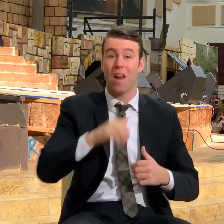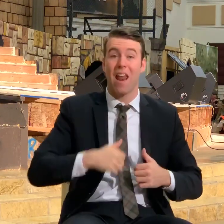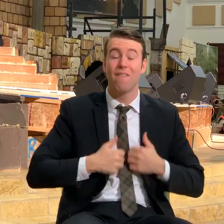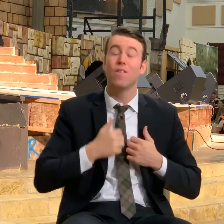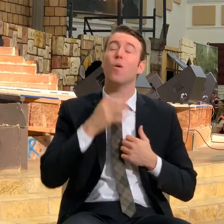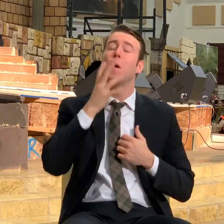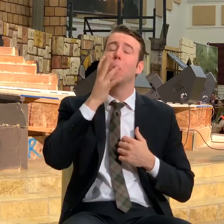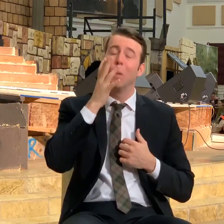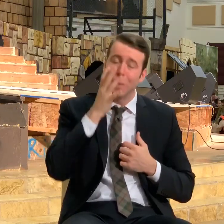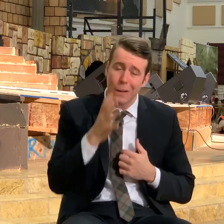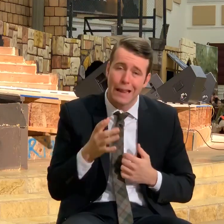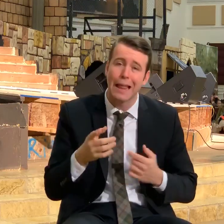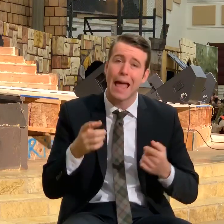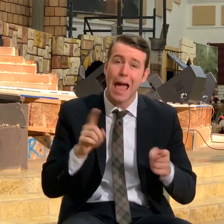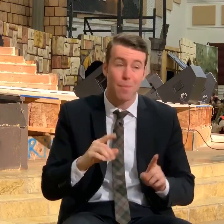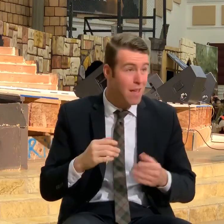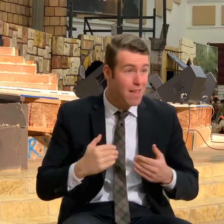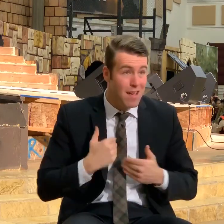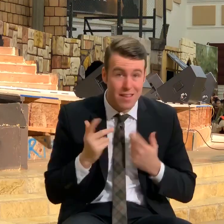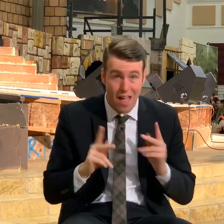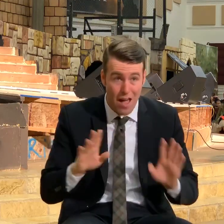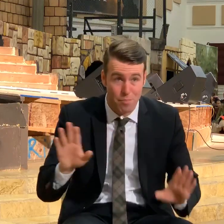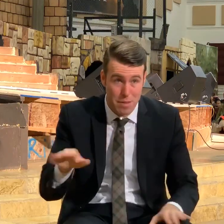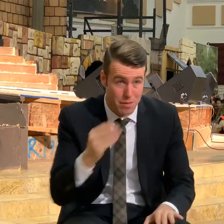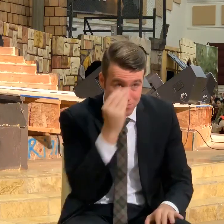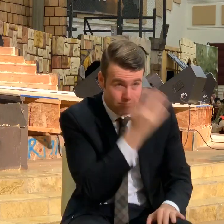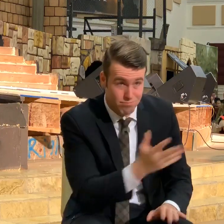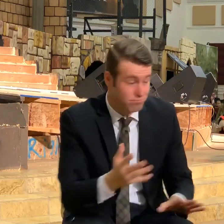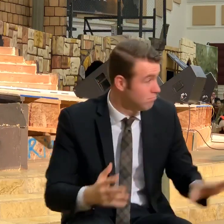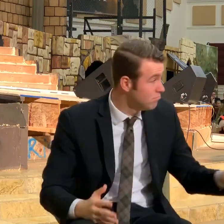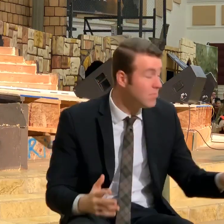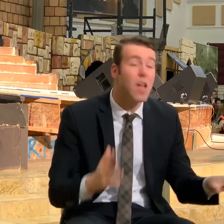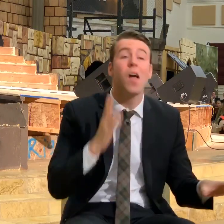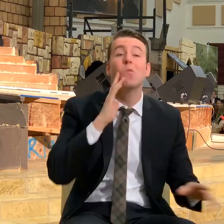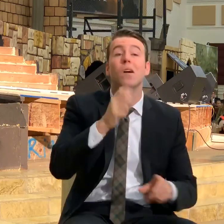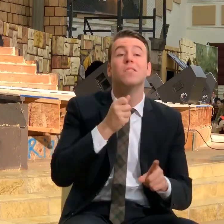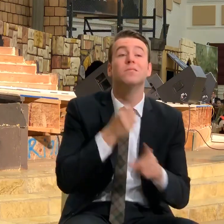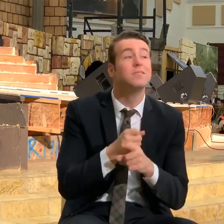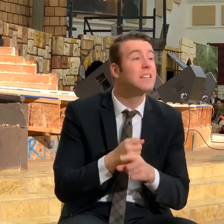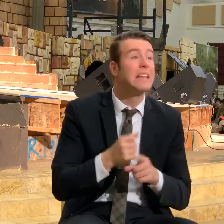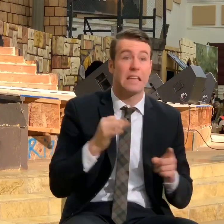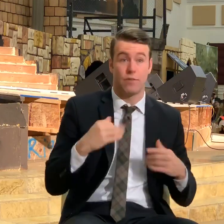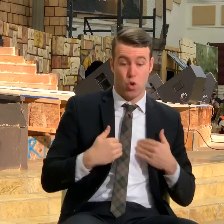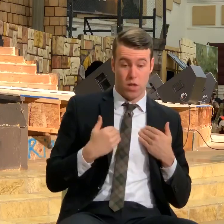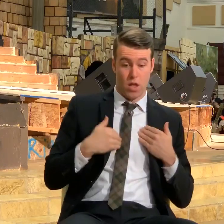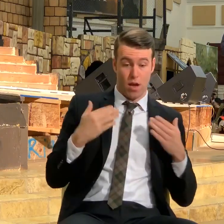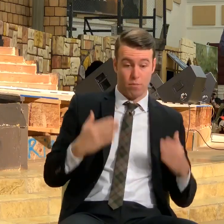Young people, there's going to be a time in the next, if